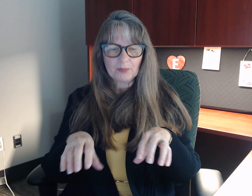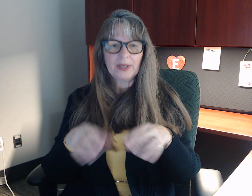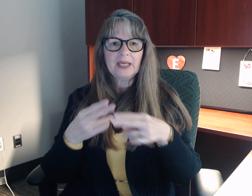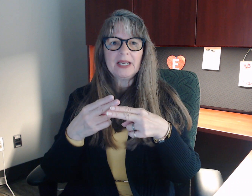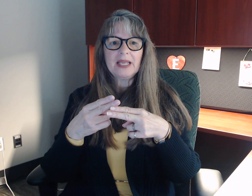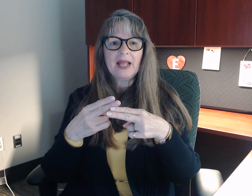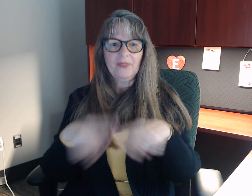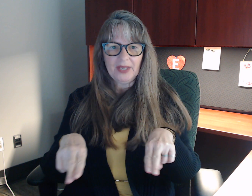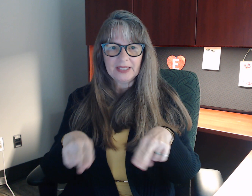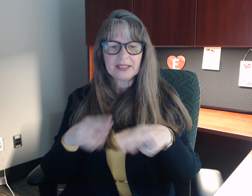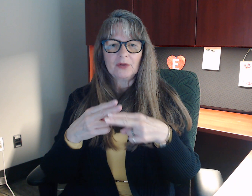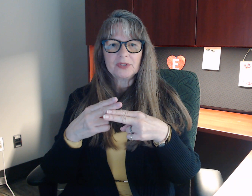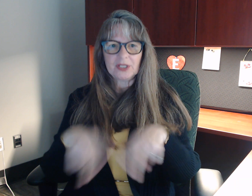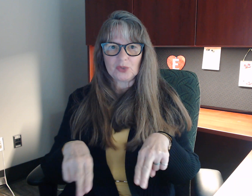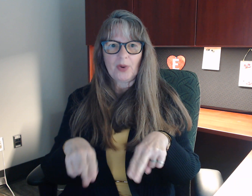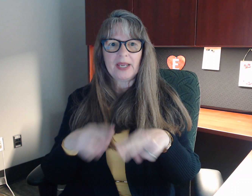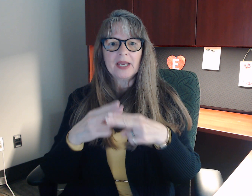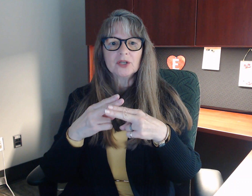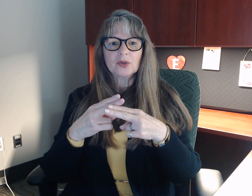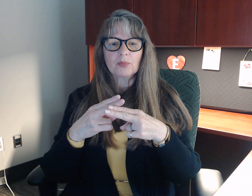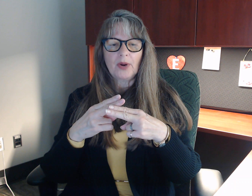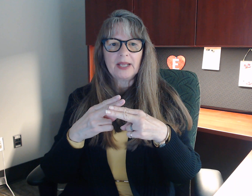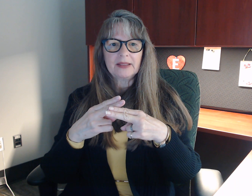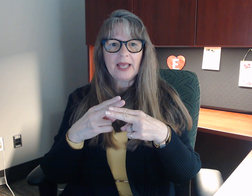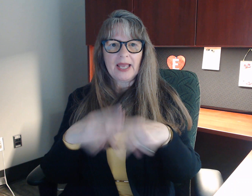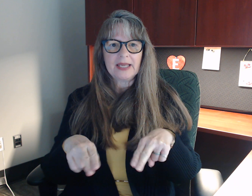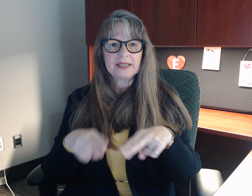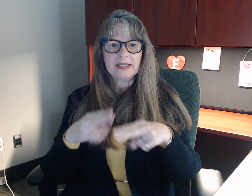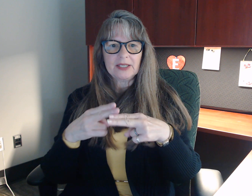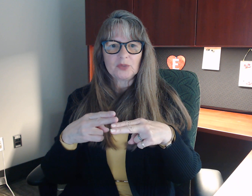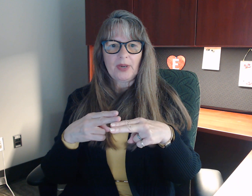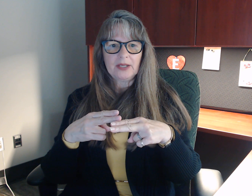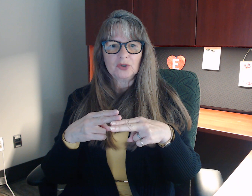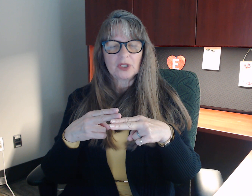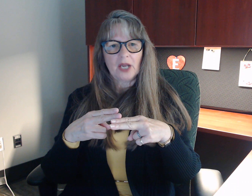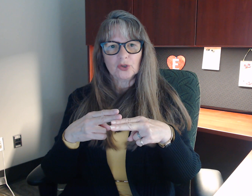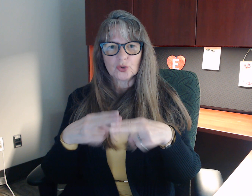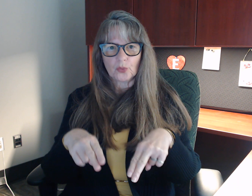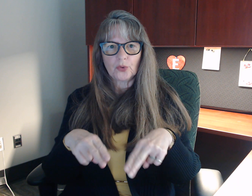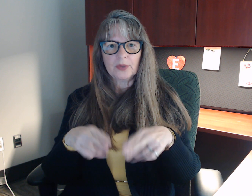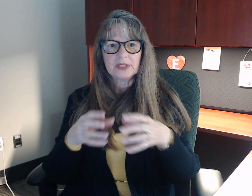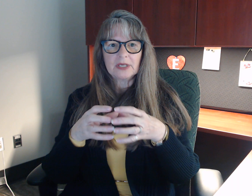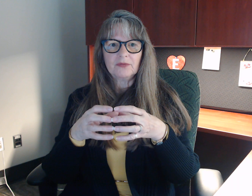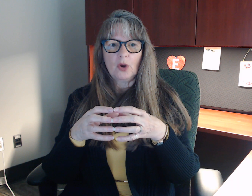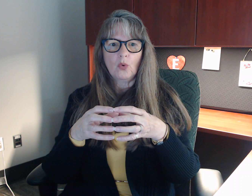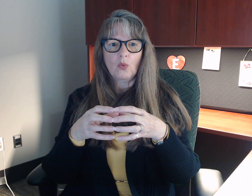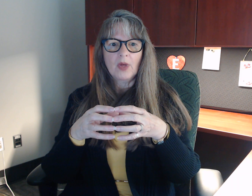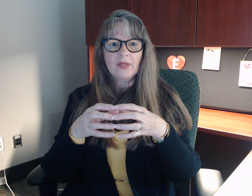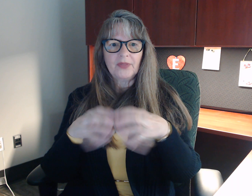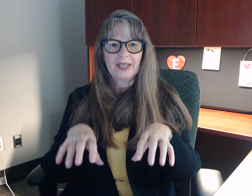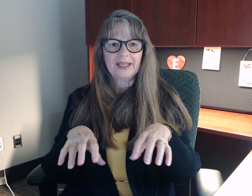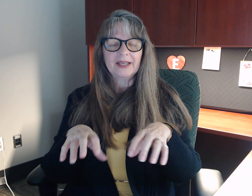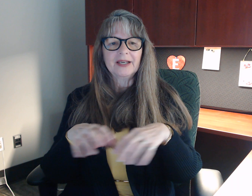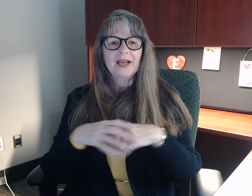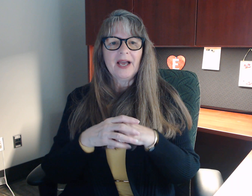breaking it, and then it goes this way to break the eggs in this way. It's just gotten shorter instead of the whole thing.